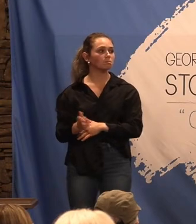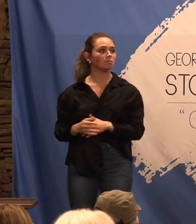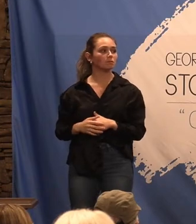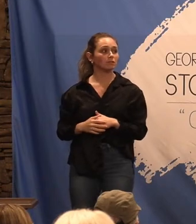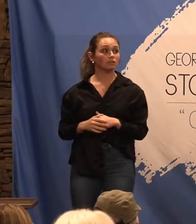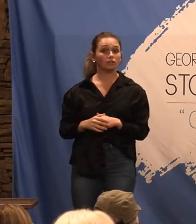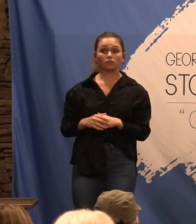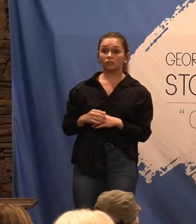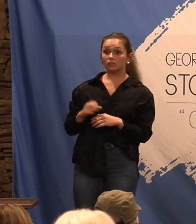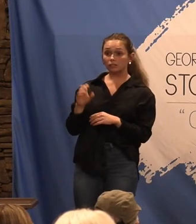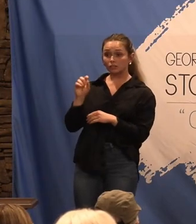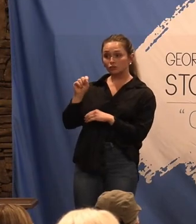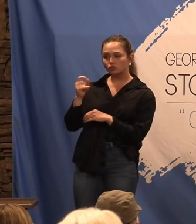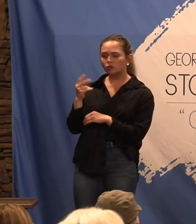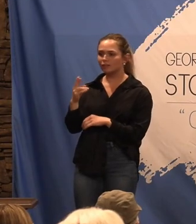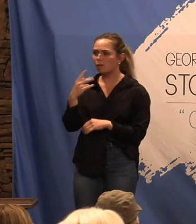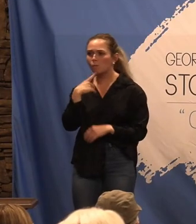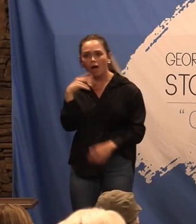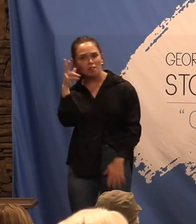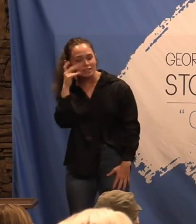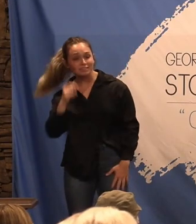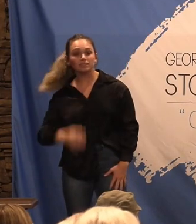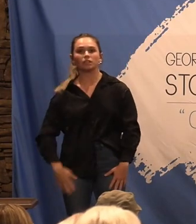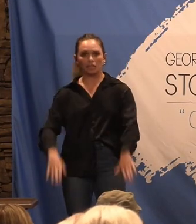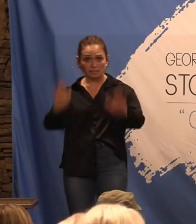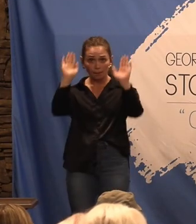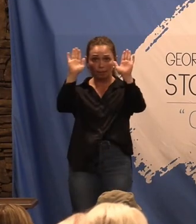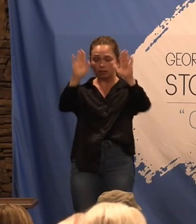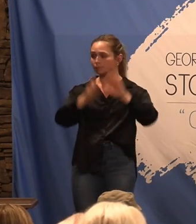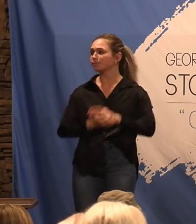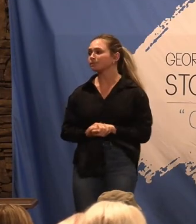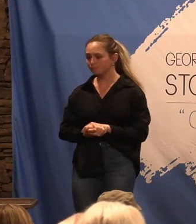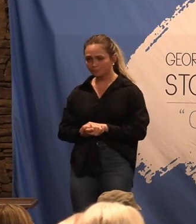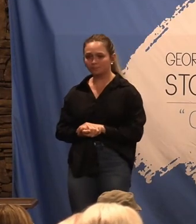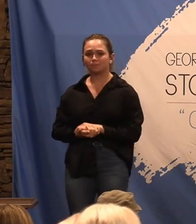Stover was like, listen to this. Amen.